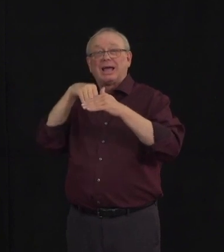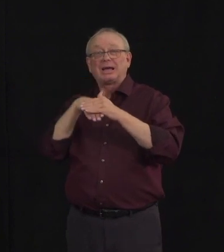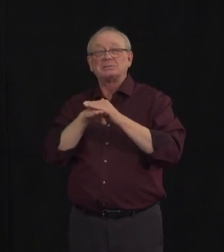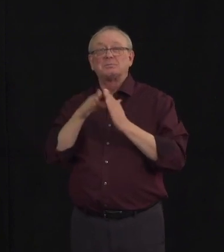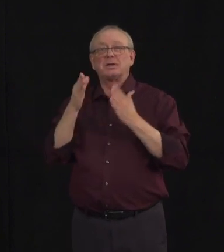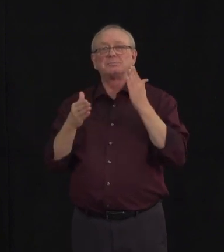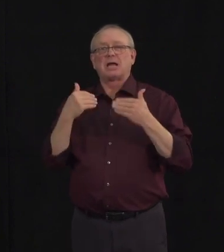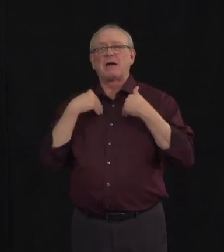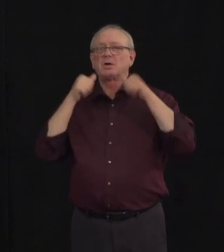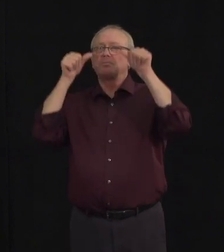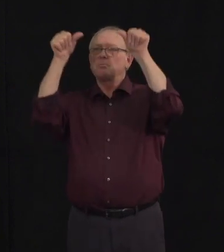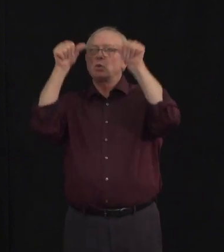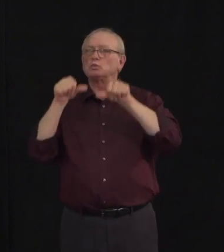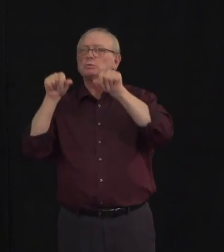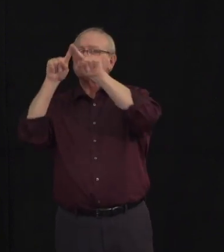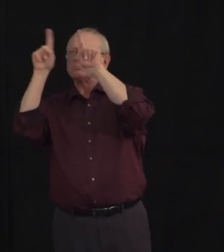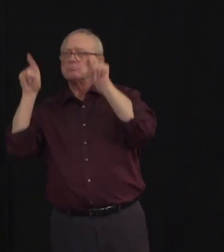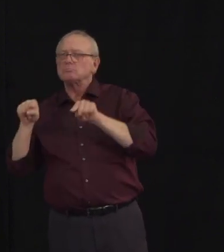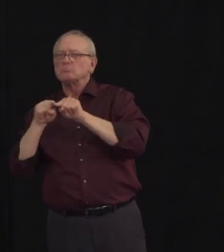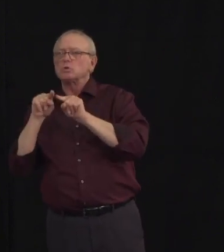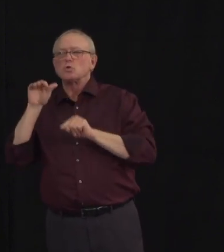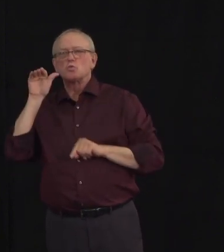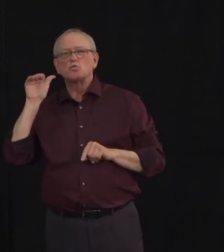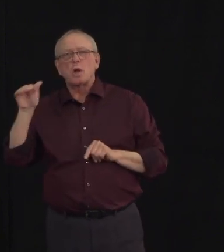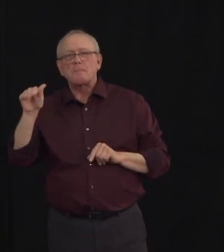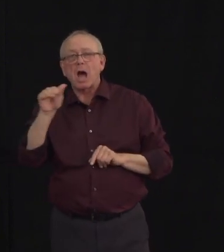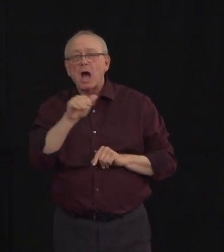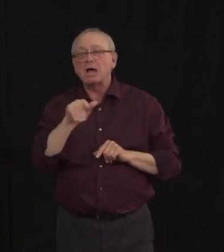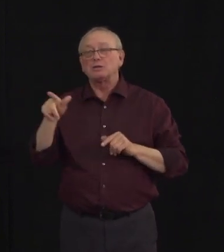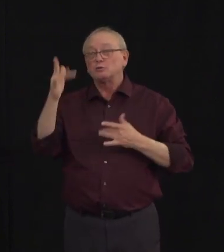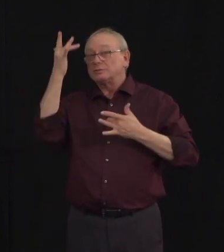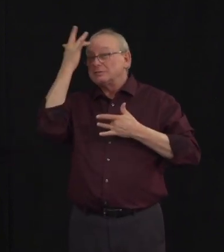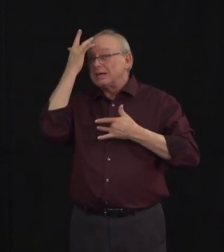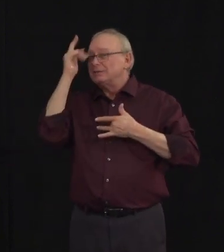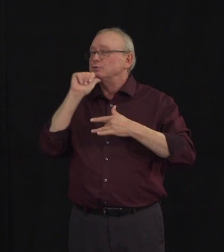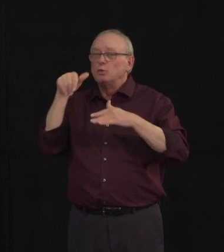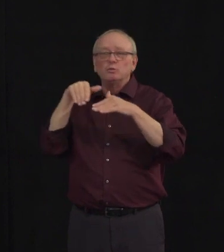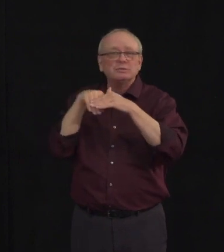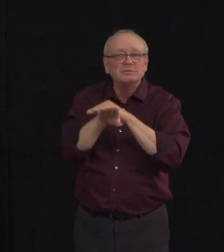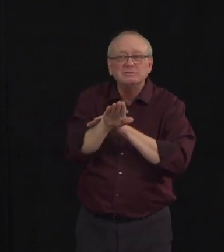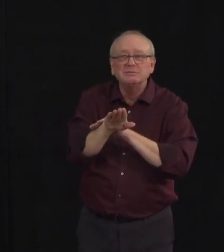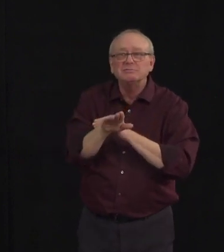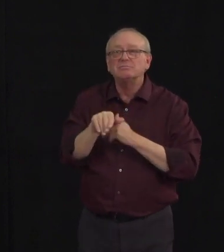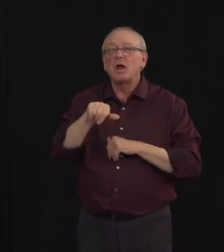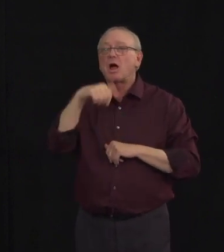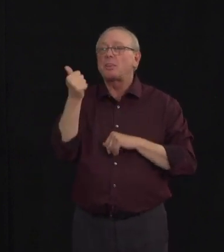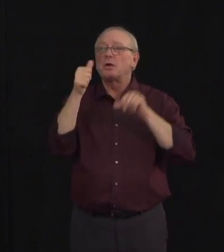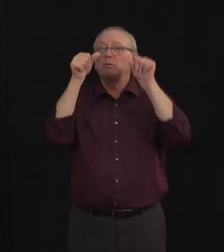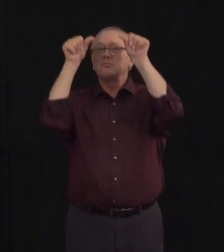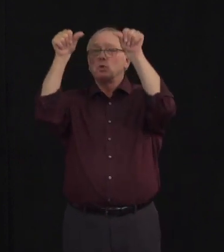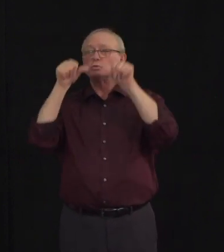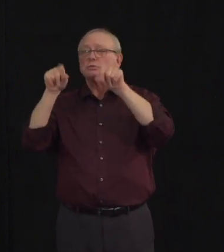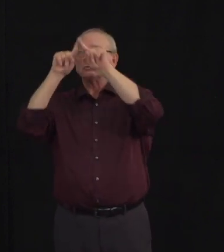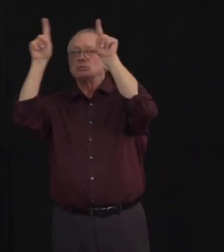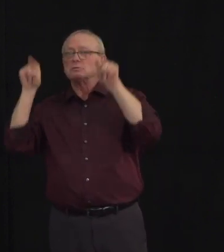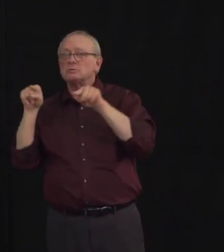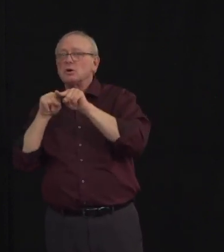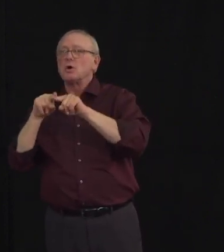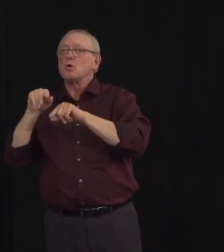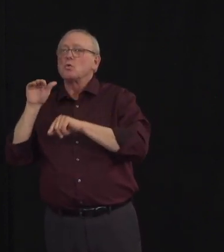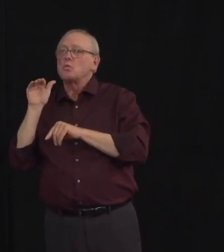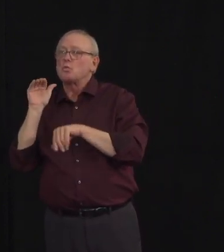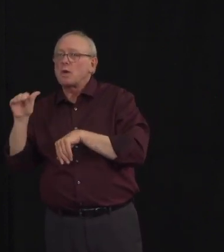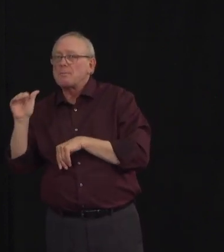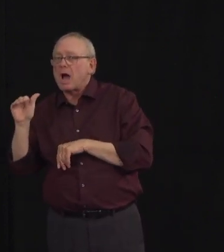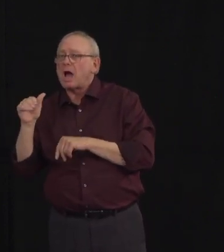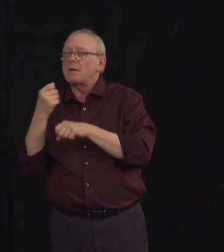in. Reminders for people to stay 2 meters distant from each other. So some of those kinds of things are in that general document that would apply again